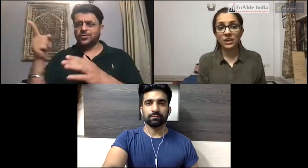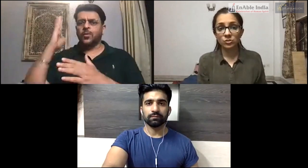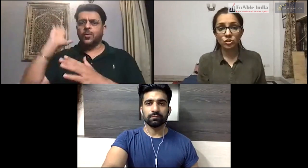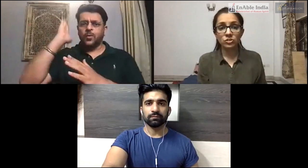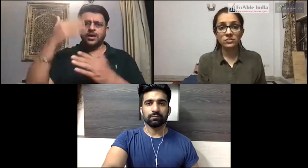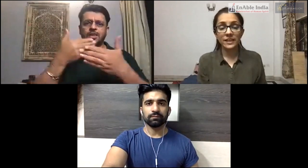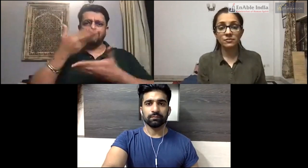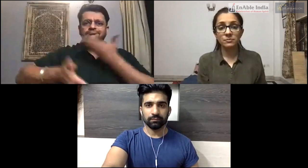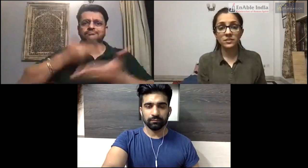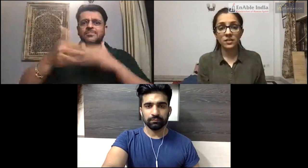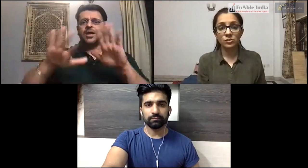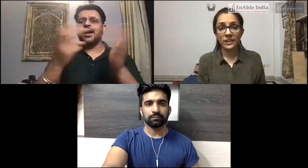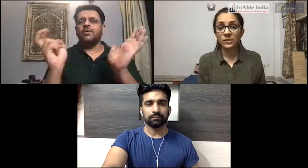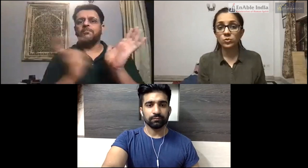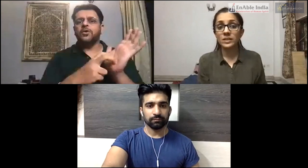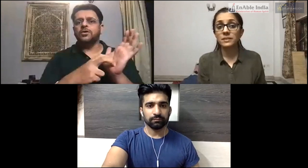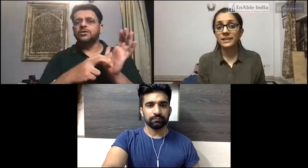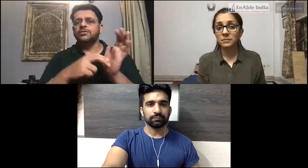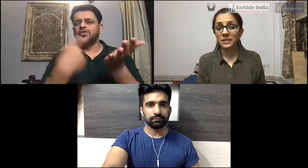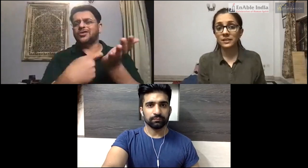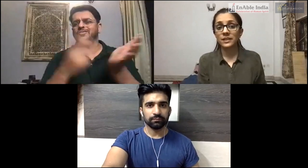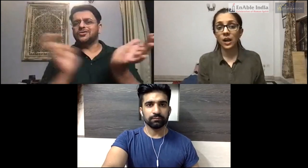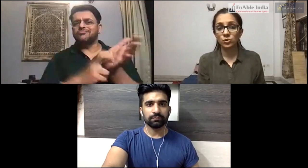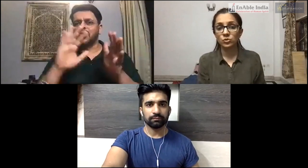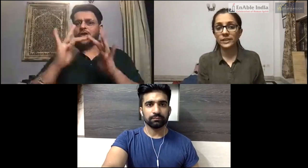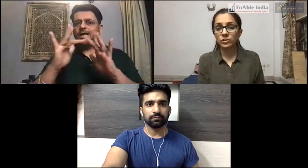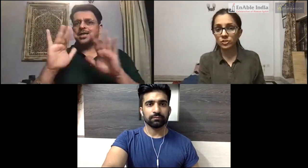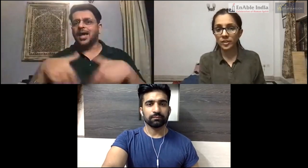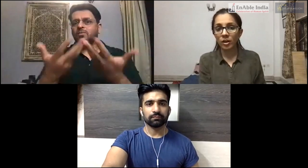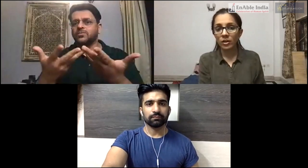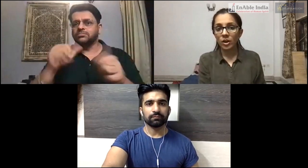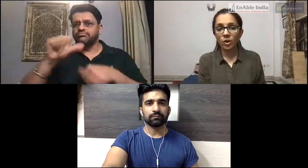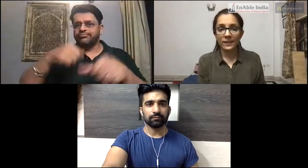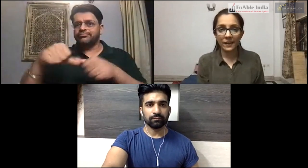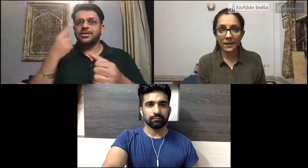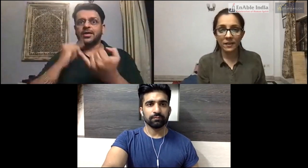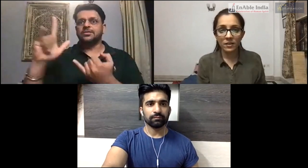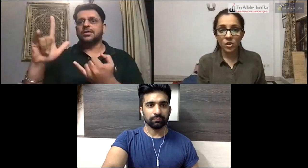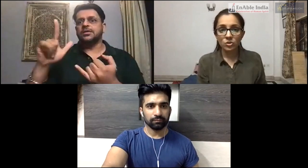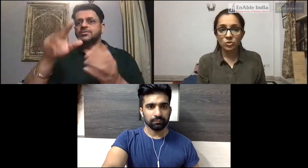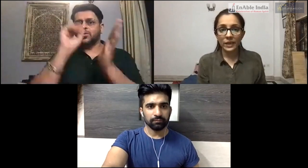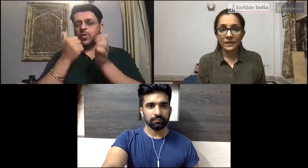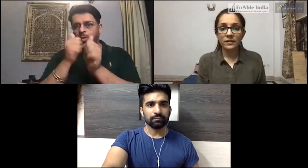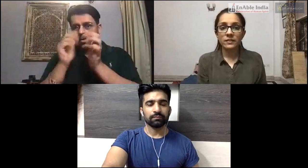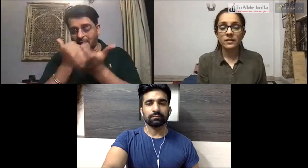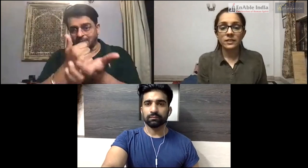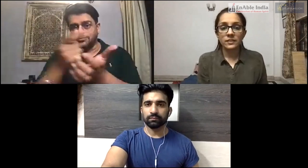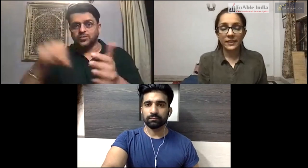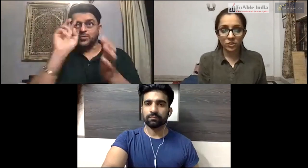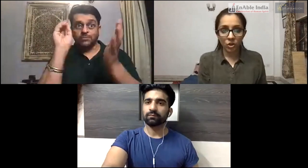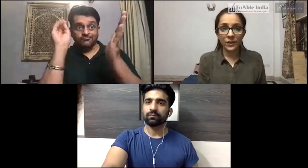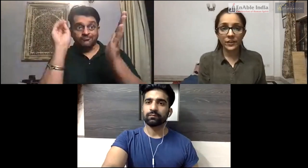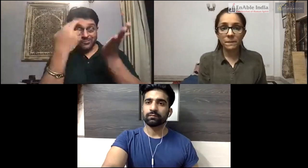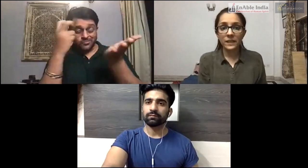have Mr. Anuj Jain, who will be explaining how to register online to